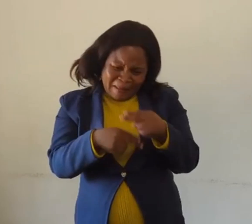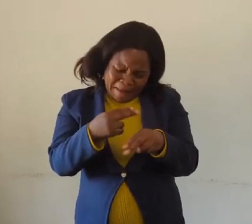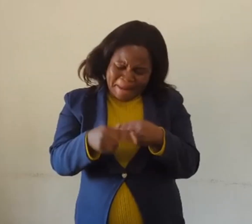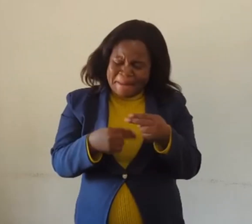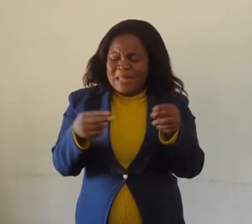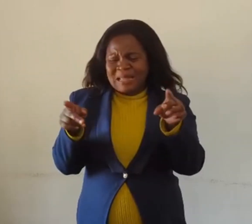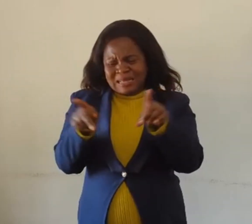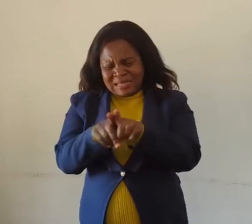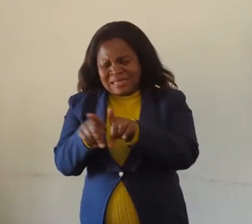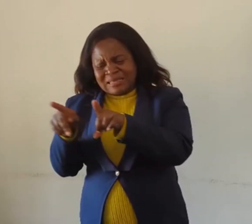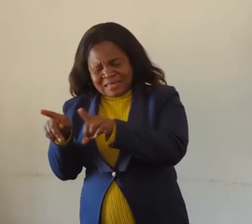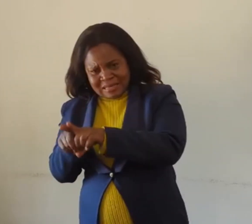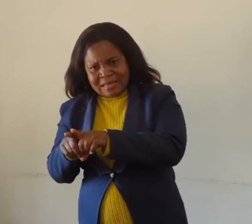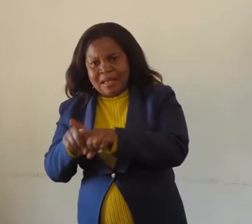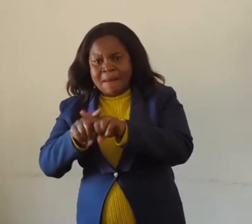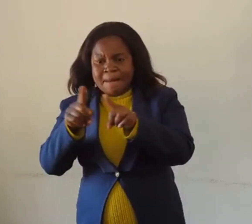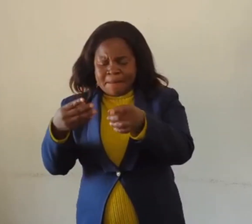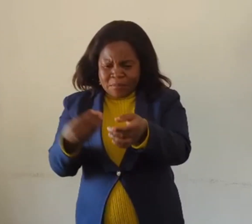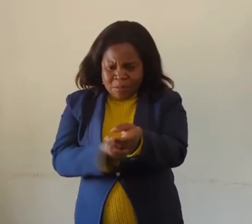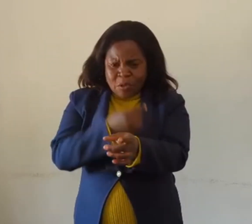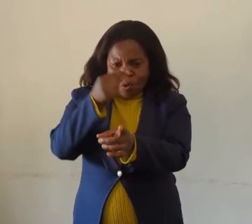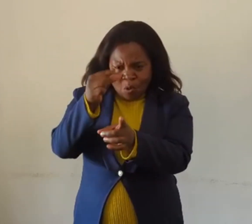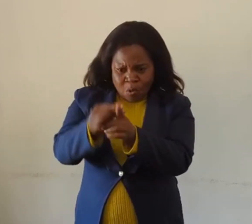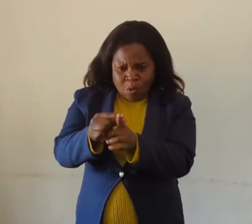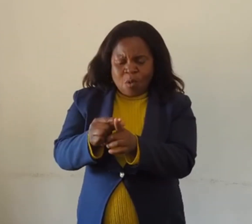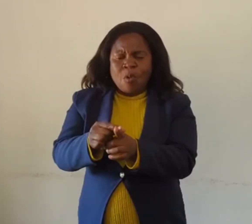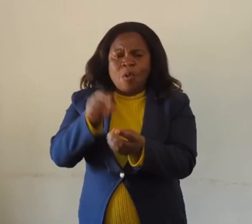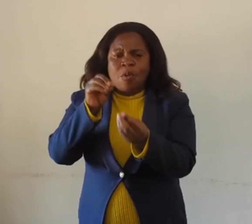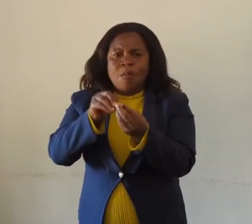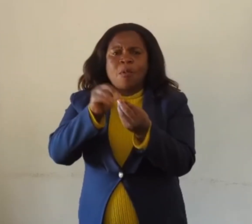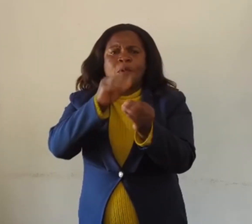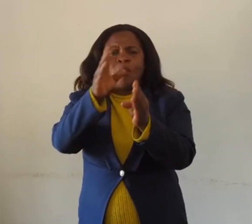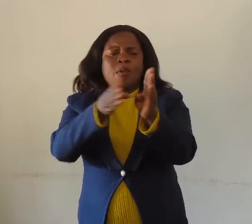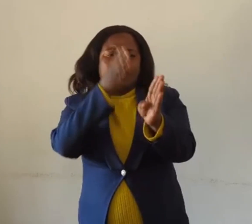same, the new wording is more direct and modern.